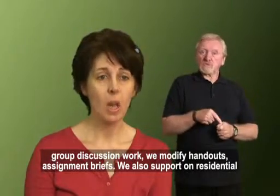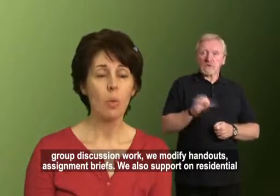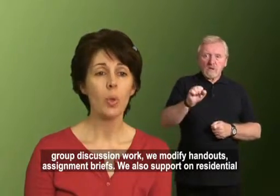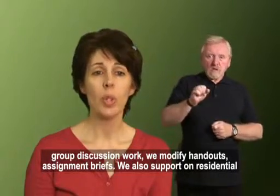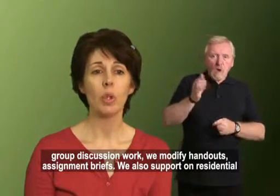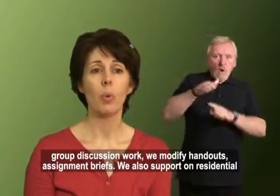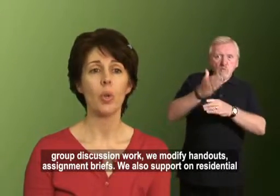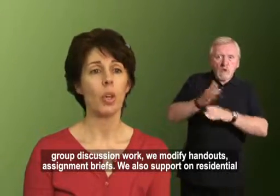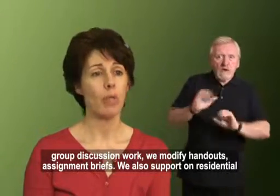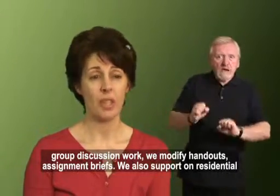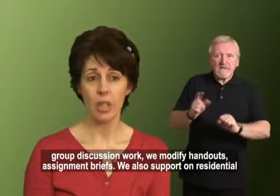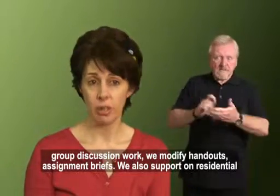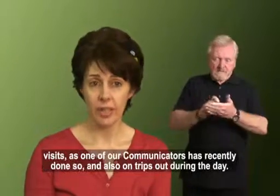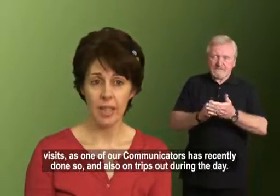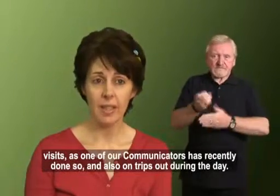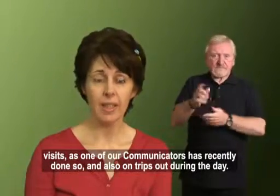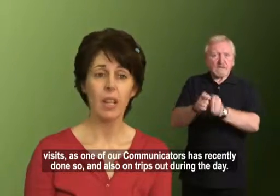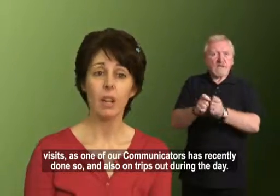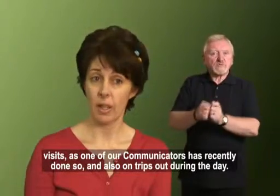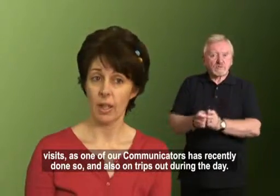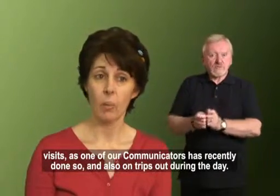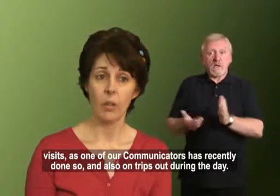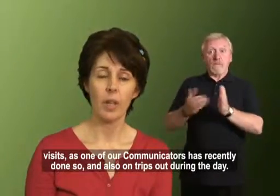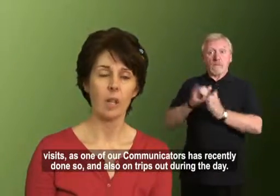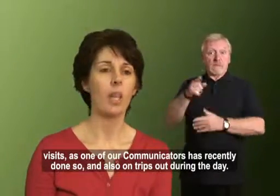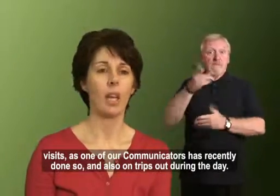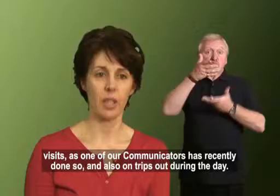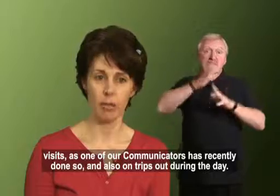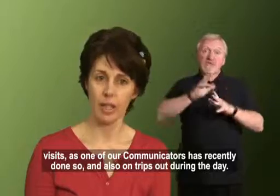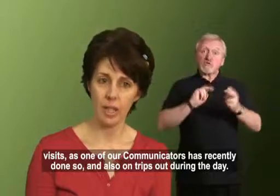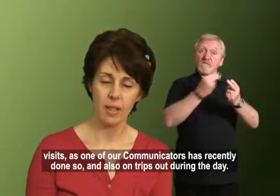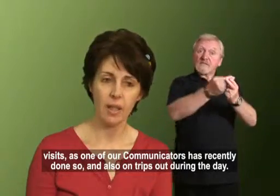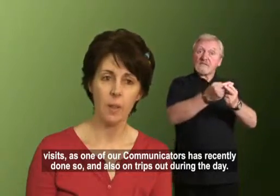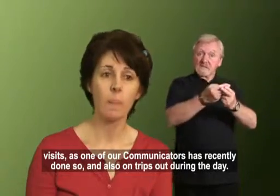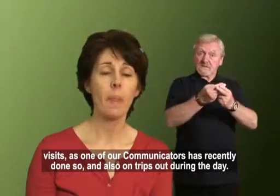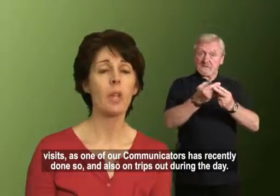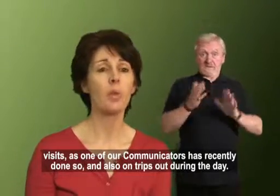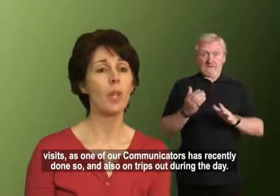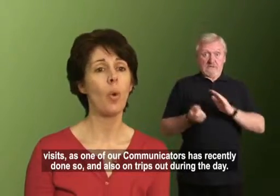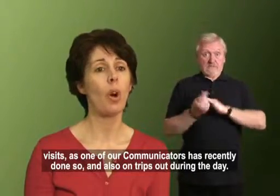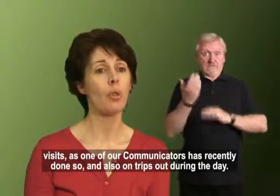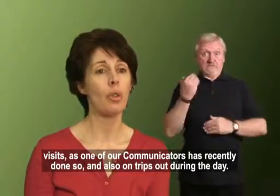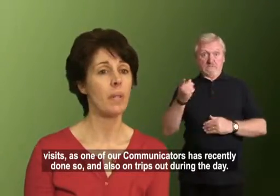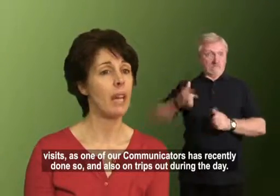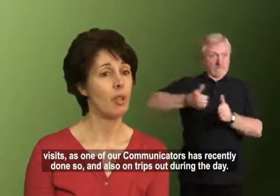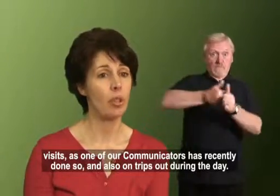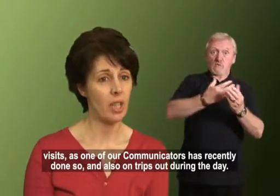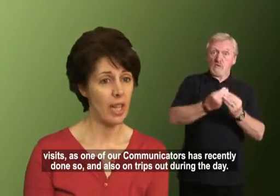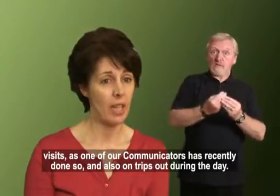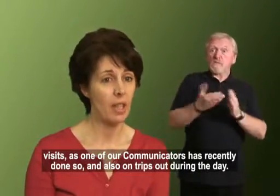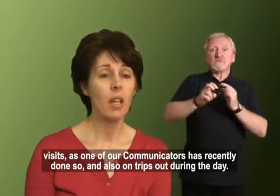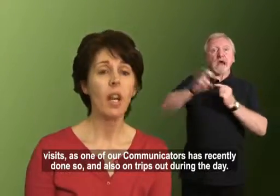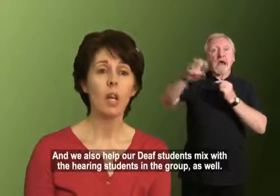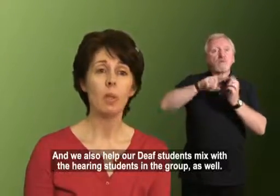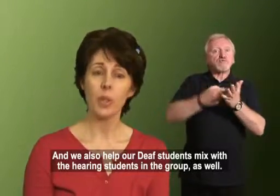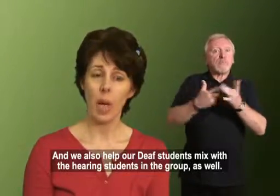briefs. We also support on residential visits, as one of our communicators has recently done so, and also on trips out during the